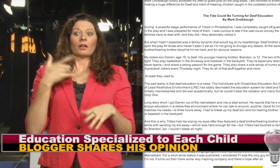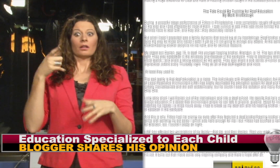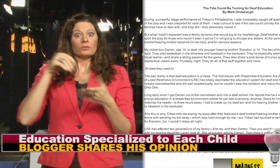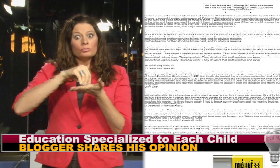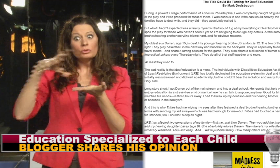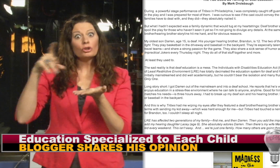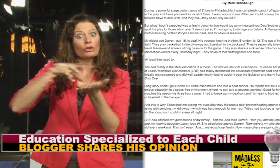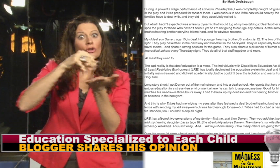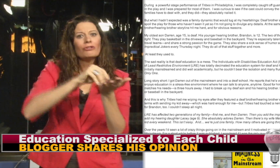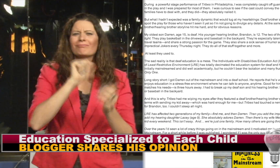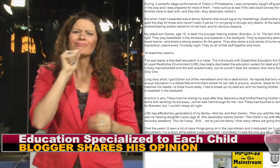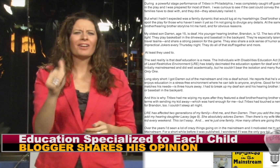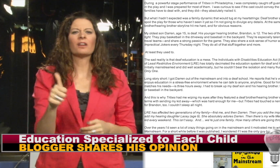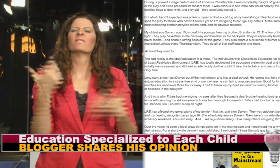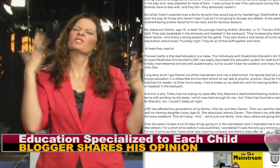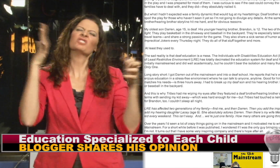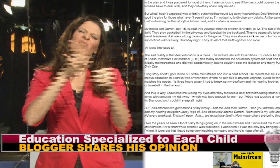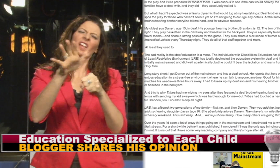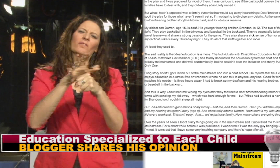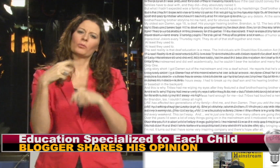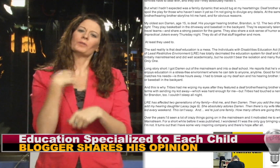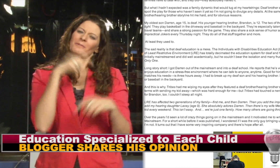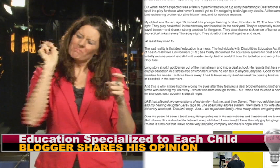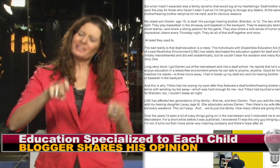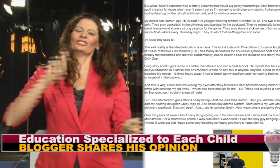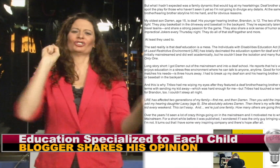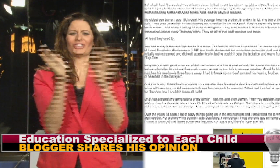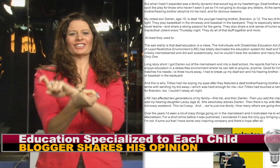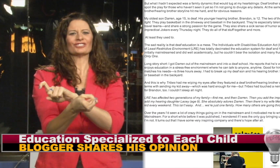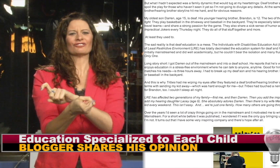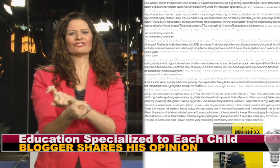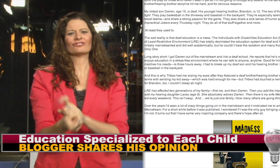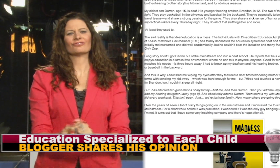said that the way children are being taught now is not effective and it needs to change.